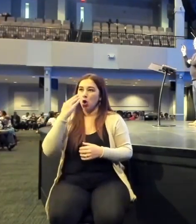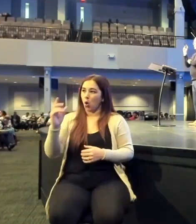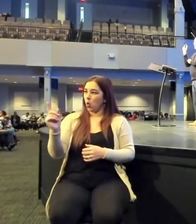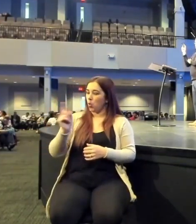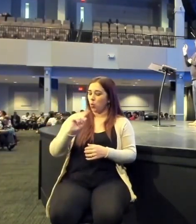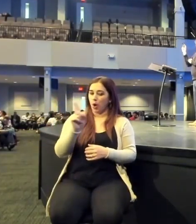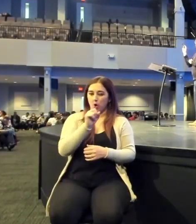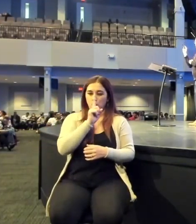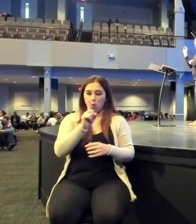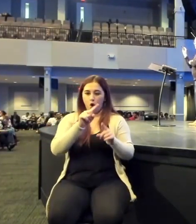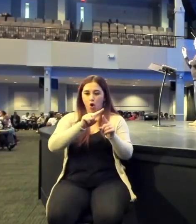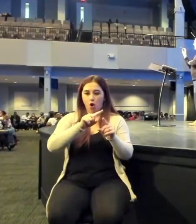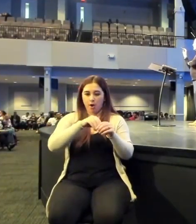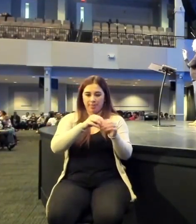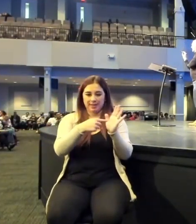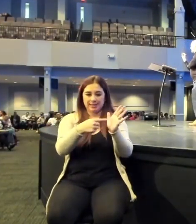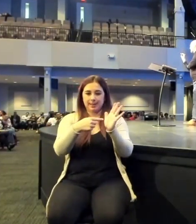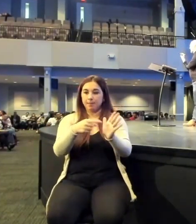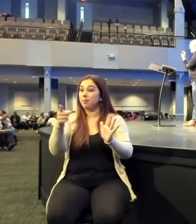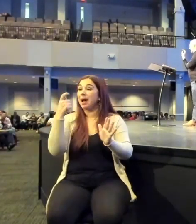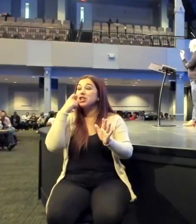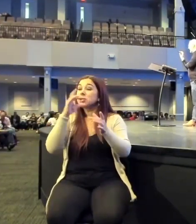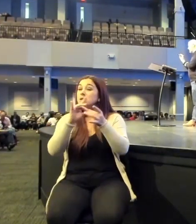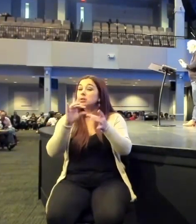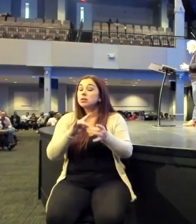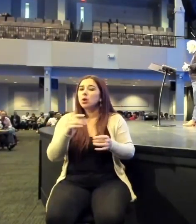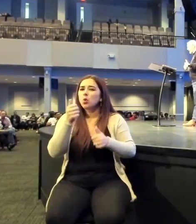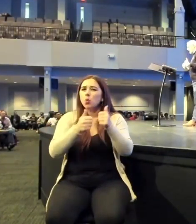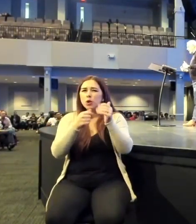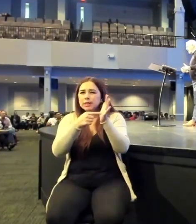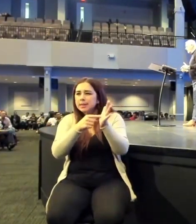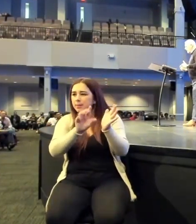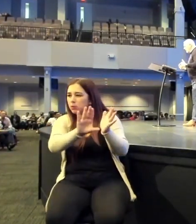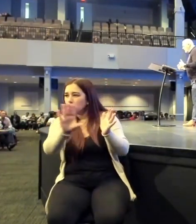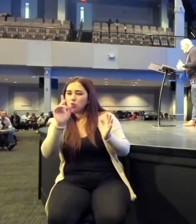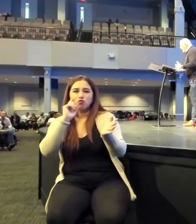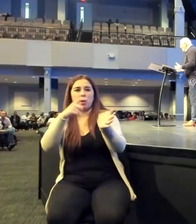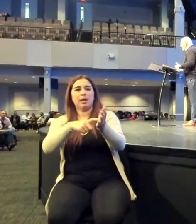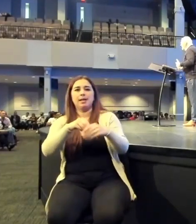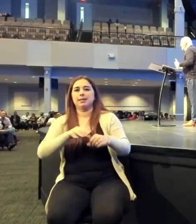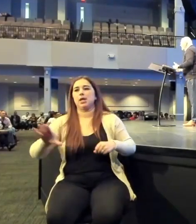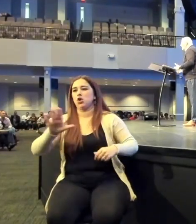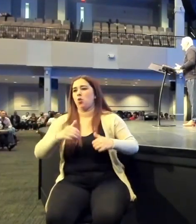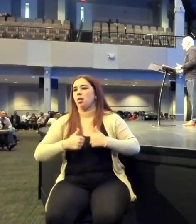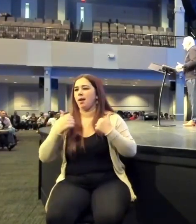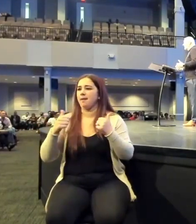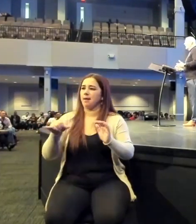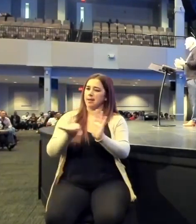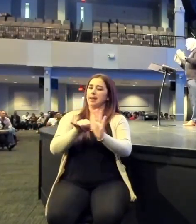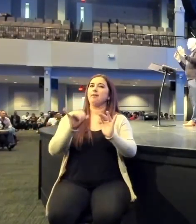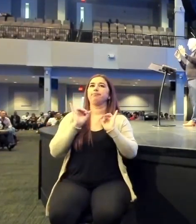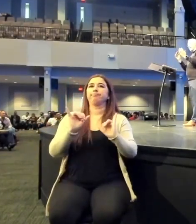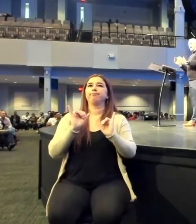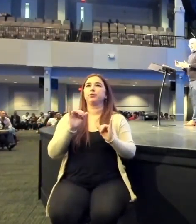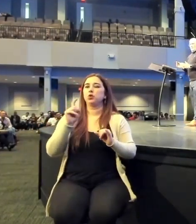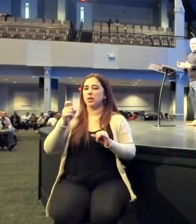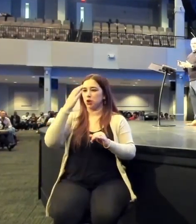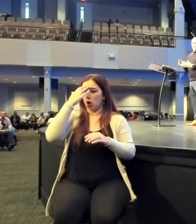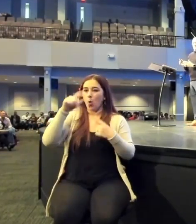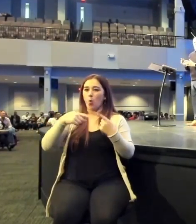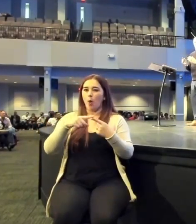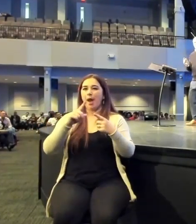are on the symptoms that I described a few moments ago. Recognize those in your life. Identify them. Realize when you're